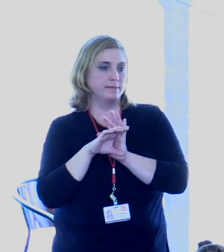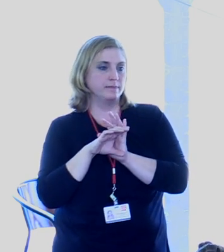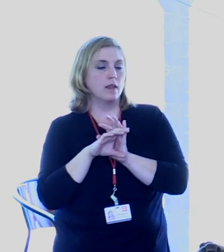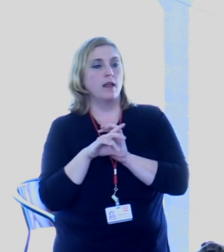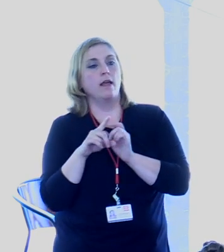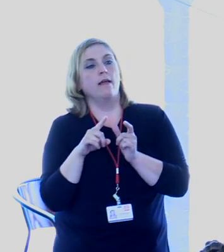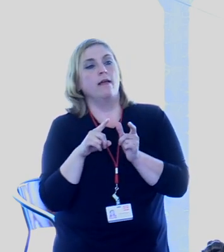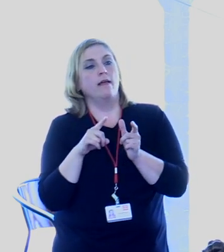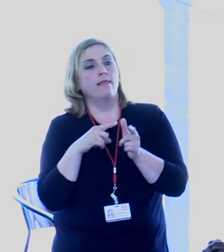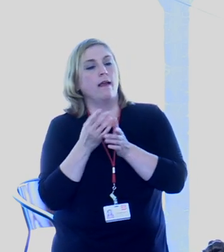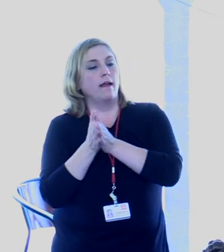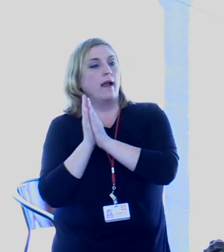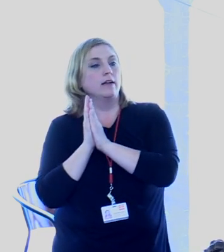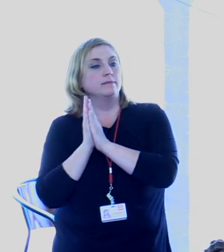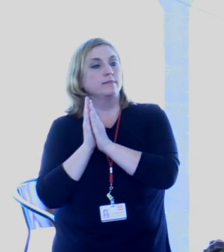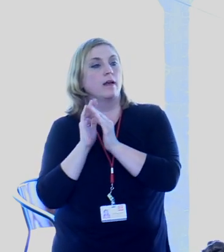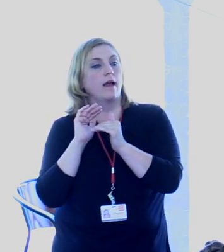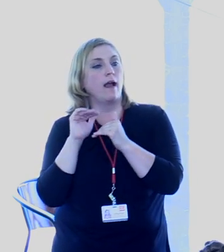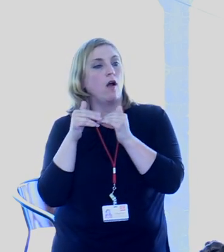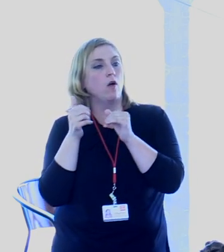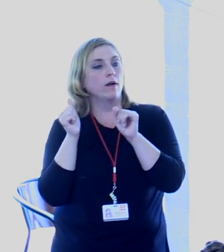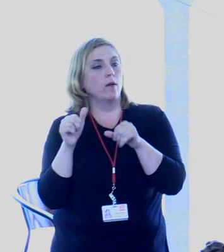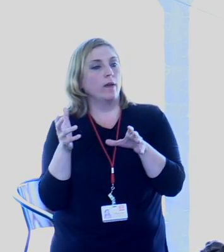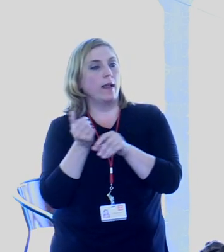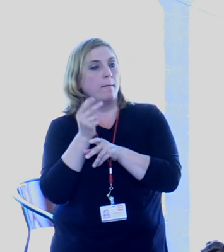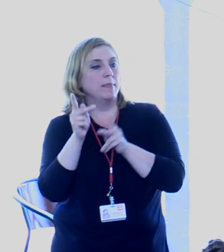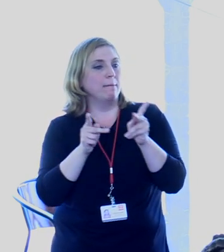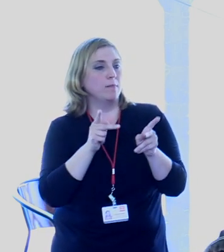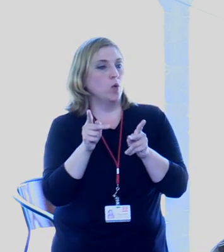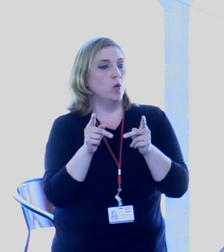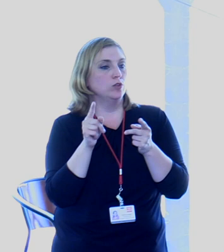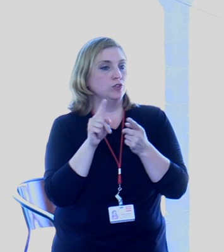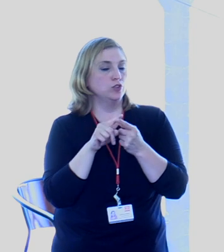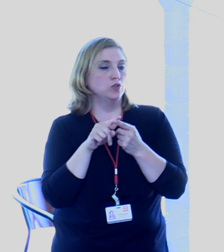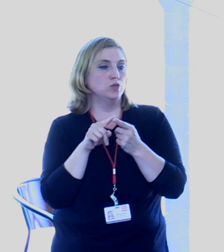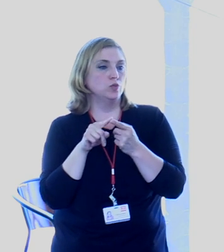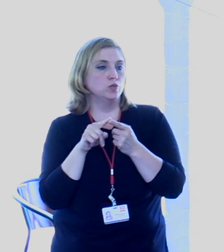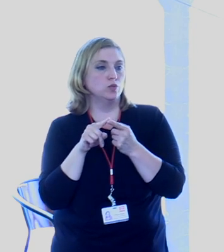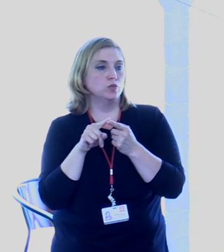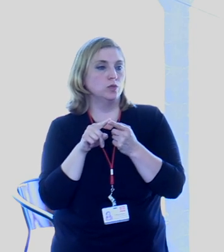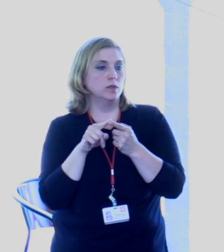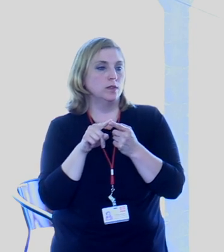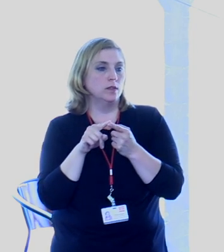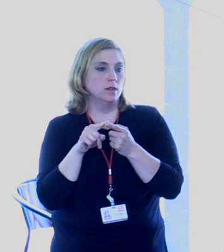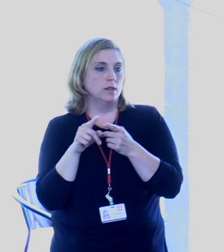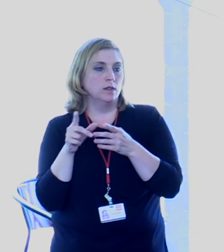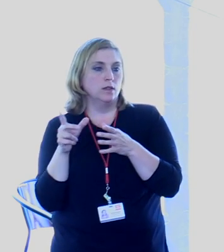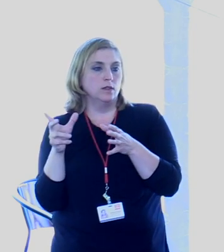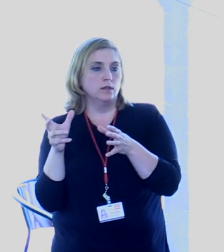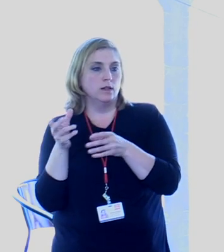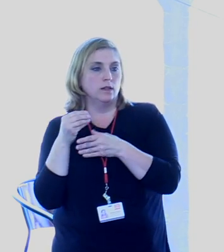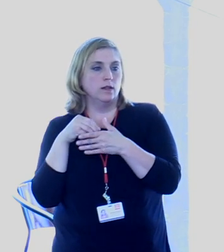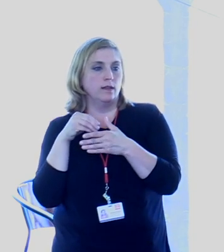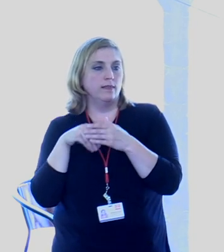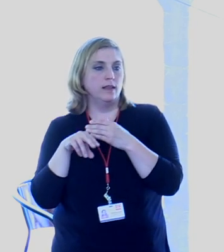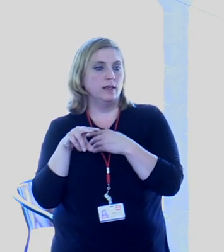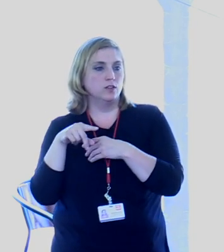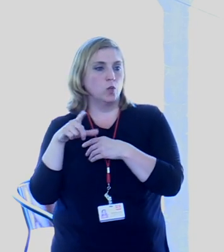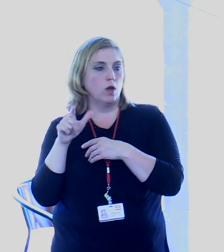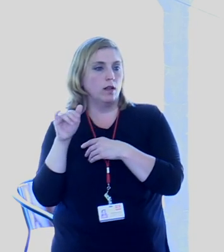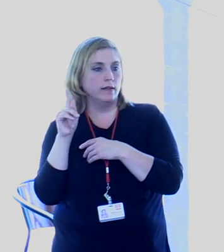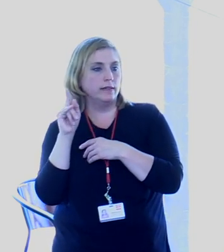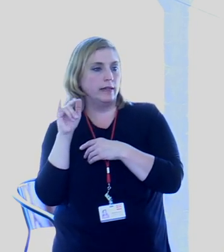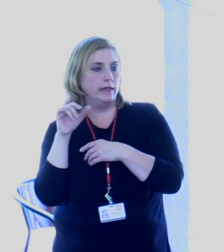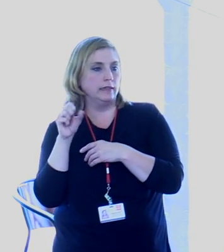And then they ask, well, how can we get people to imbibe these qualities, to manifest